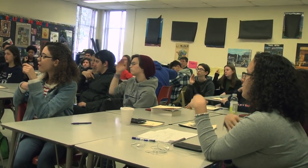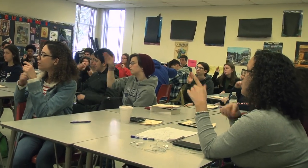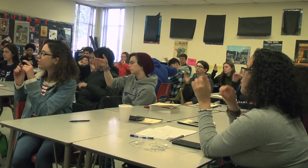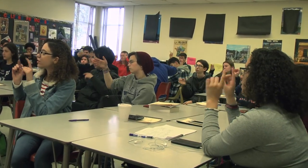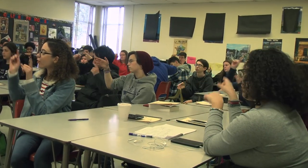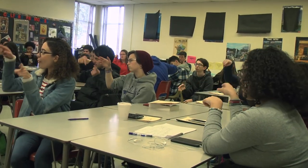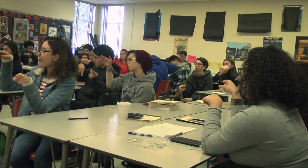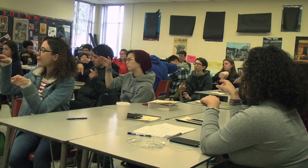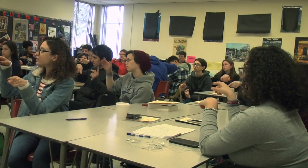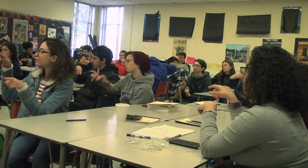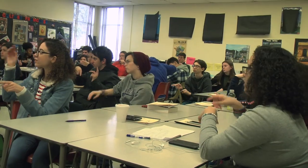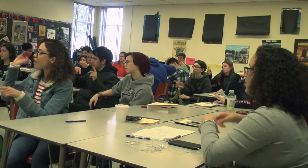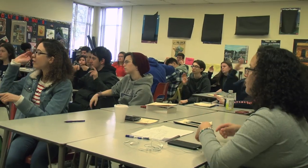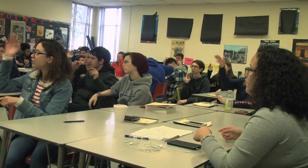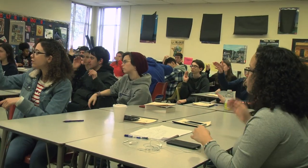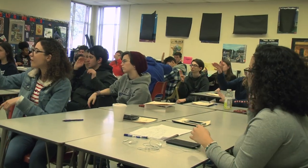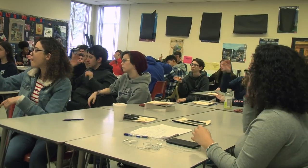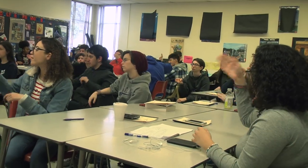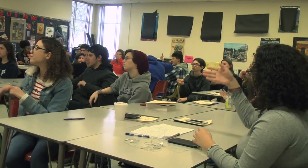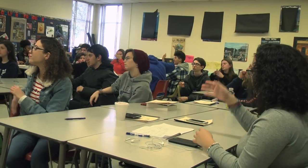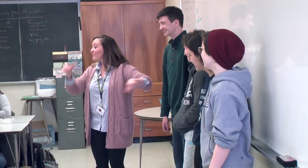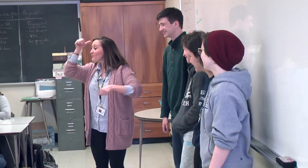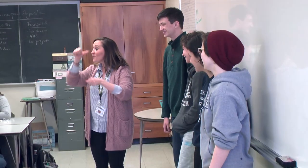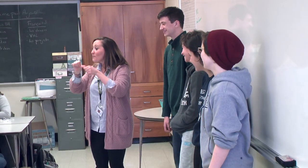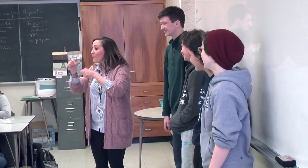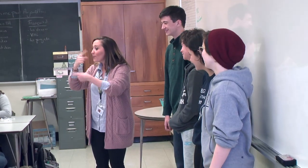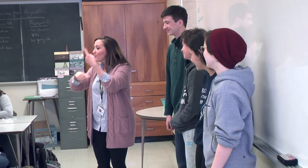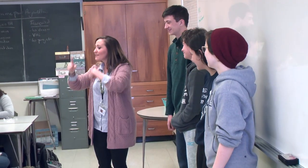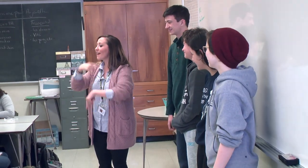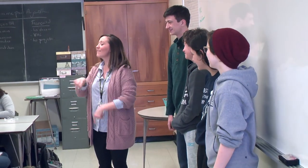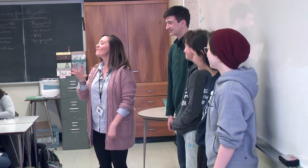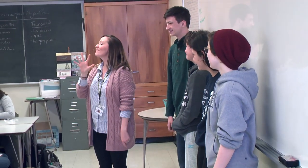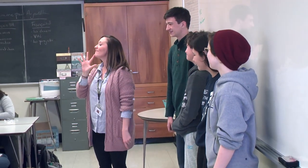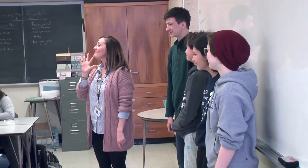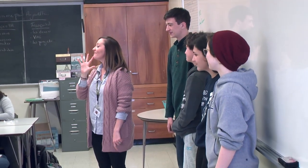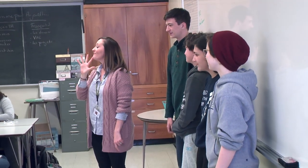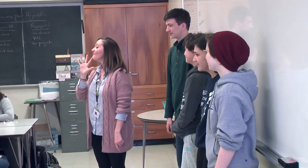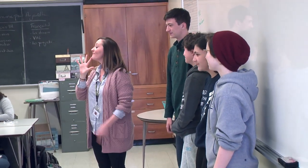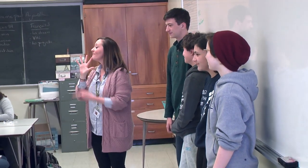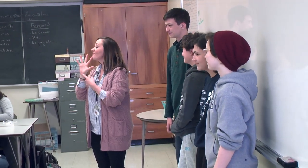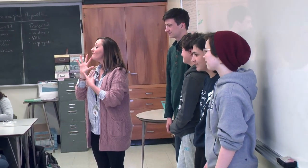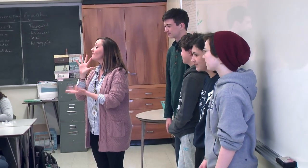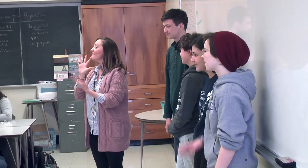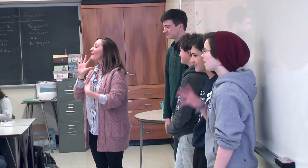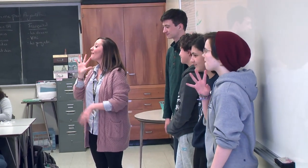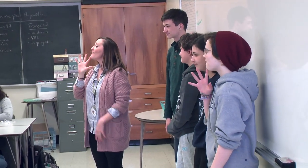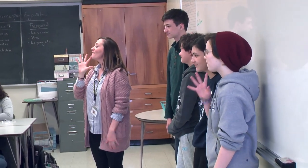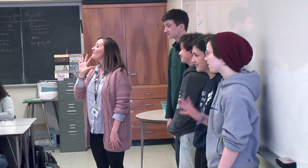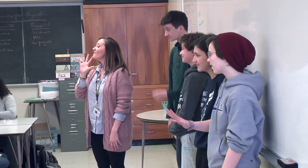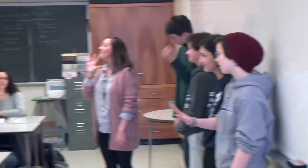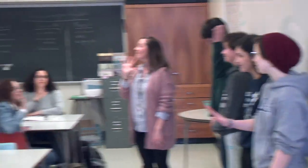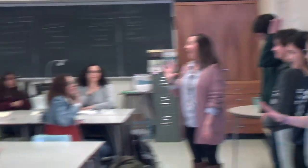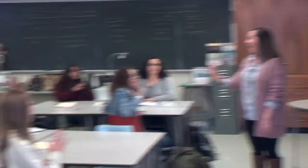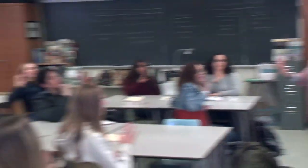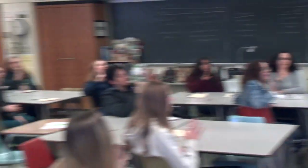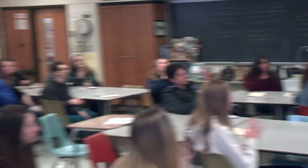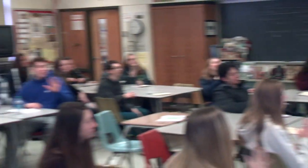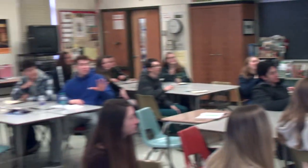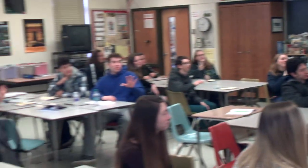raising their hands and volunteering they come up to the front so it's been it's been incredible. I think they're amazed with how much language they've learned